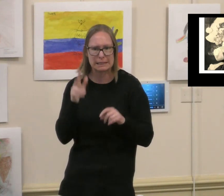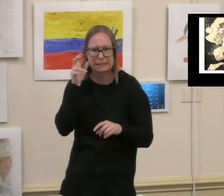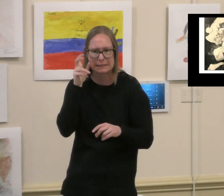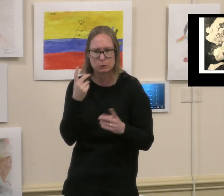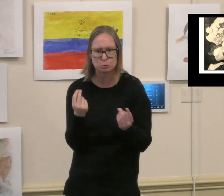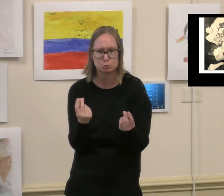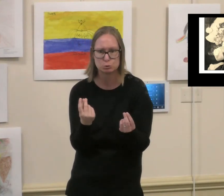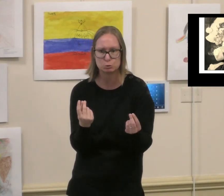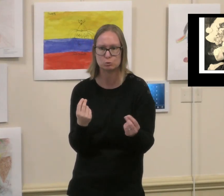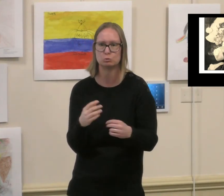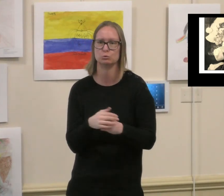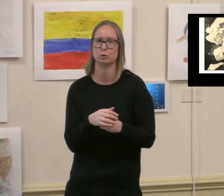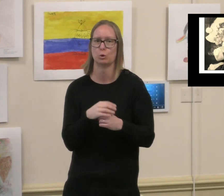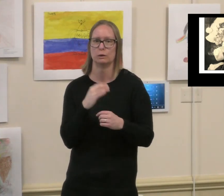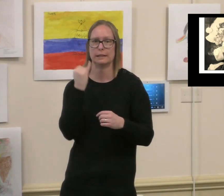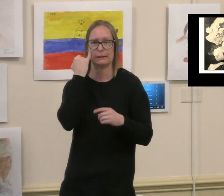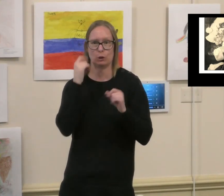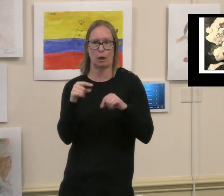hear? I mean, if you can't hear, what can you do?